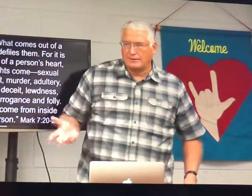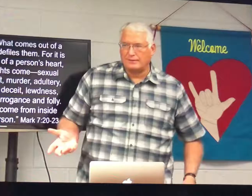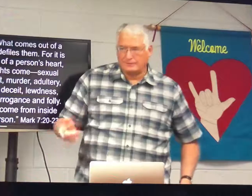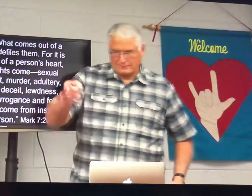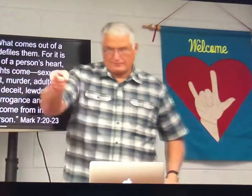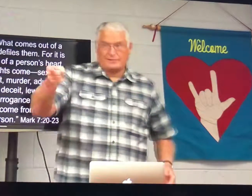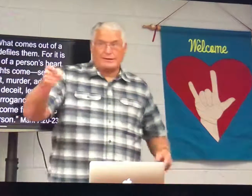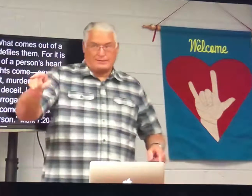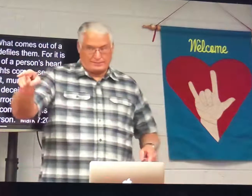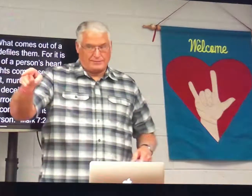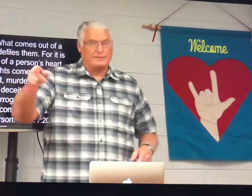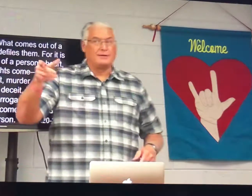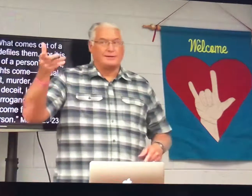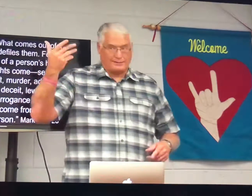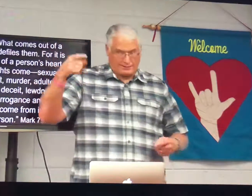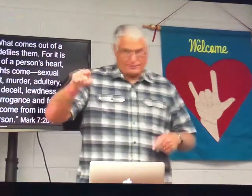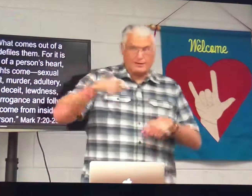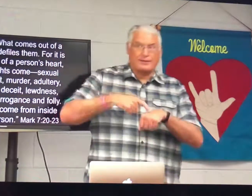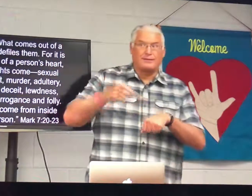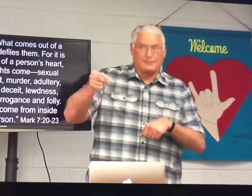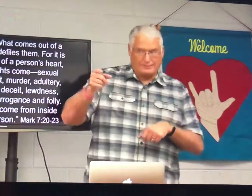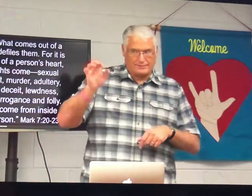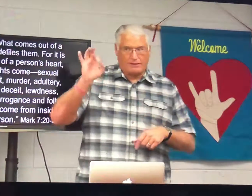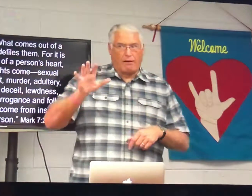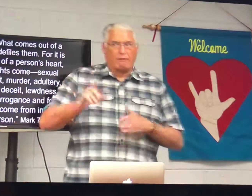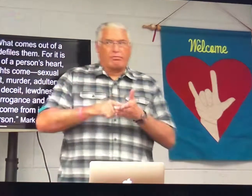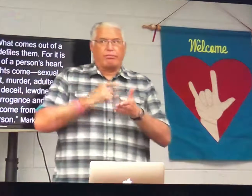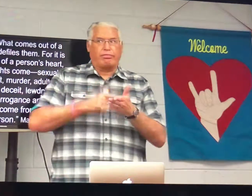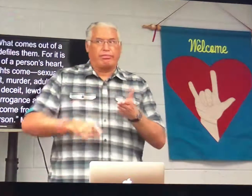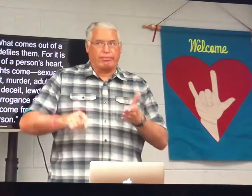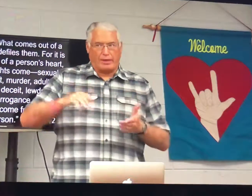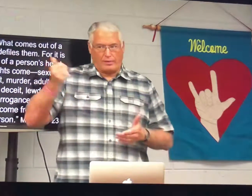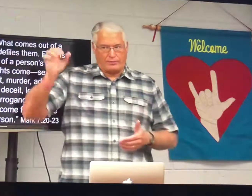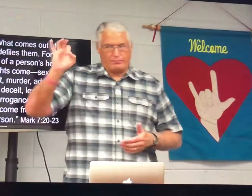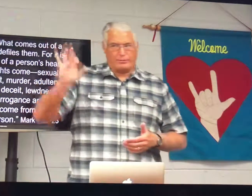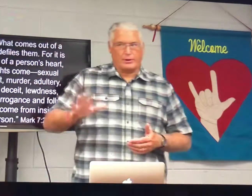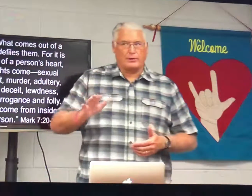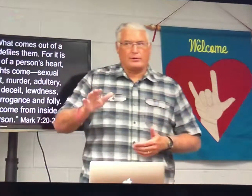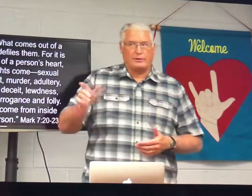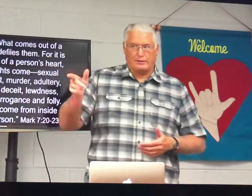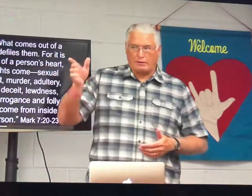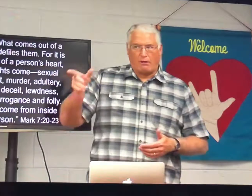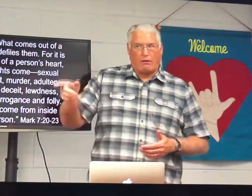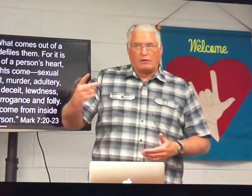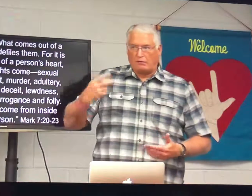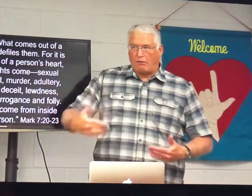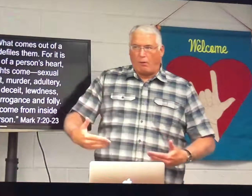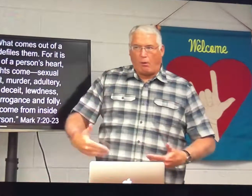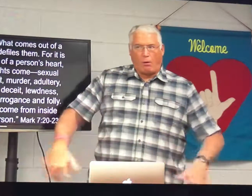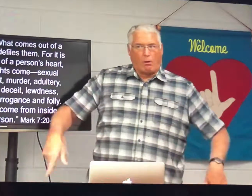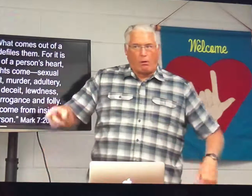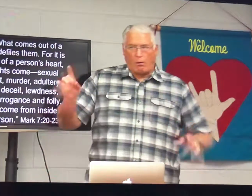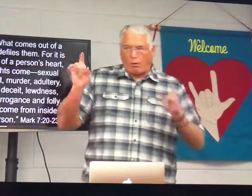On to 2/3 for Wood. A hit, a walk, 3 strikeouts. He leaves